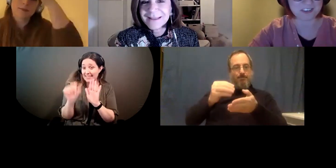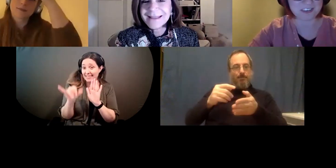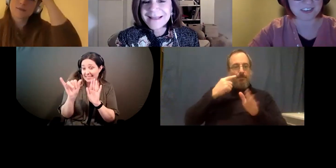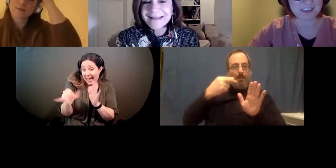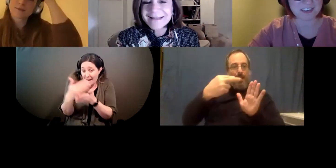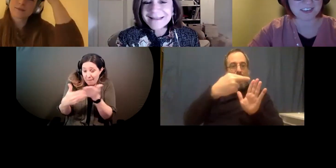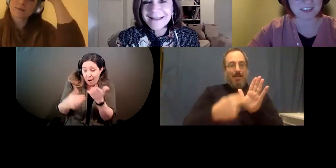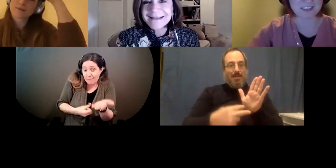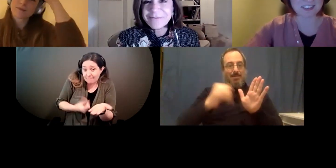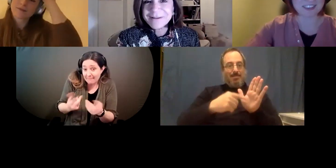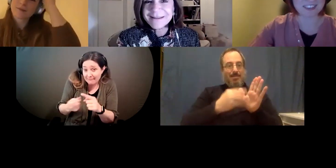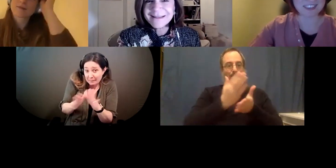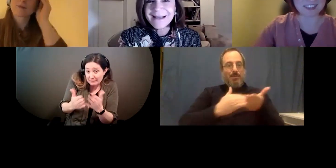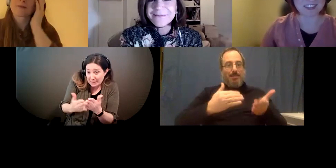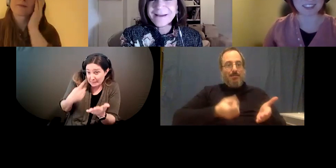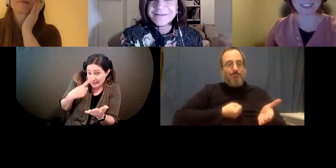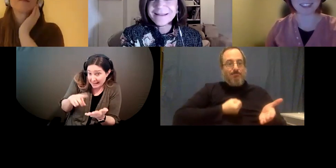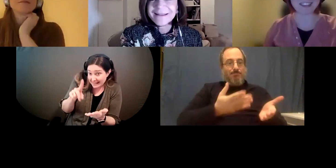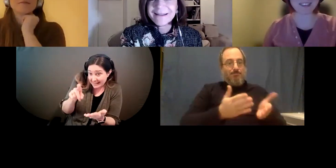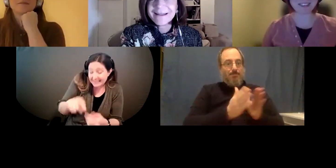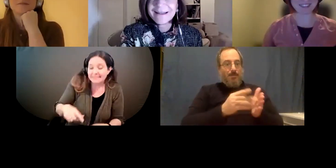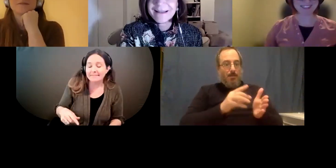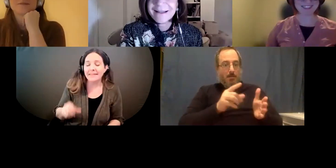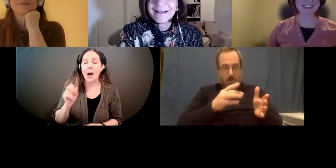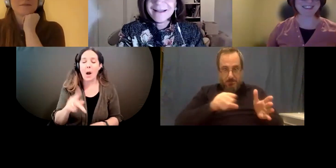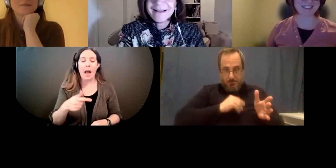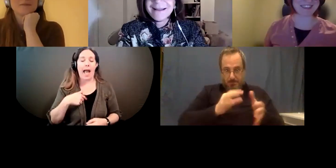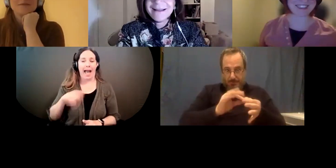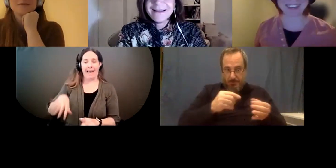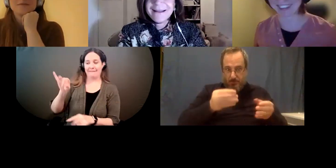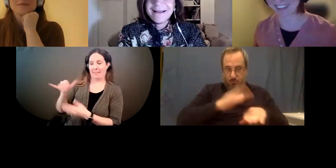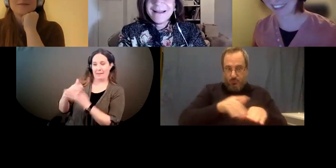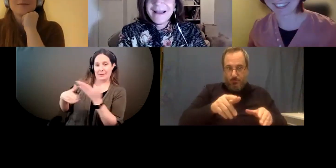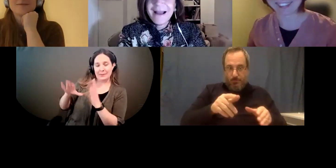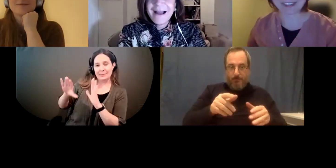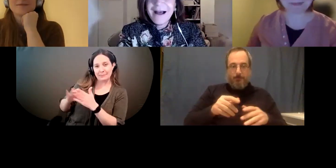us. Yes, I will. I found it. Thank you. Thank you so much.